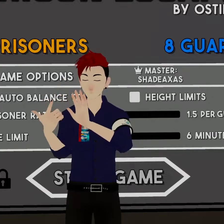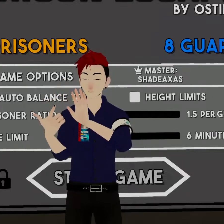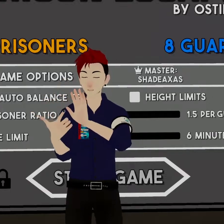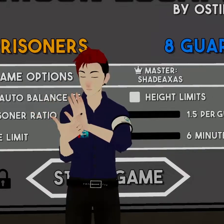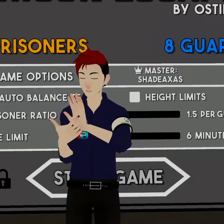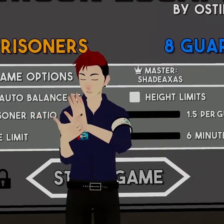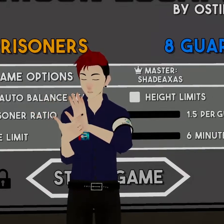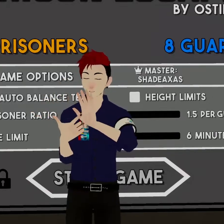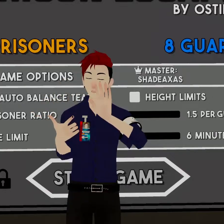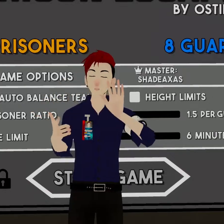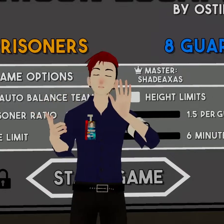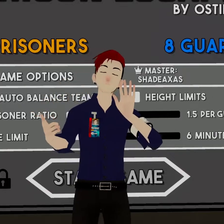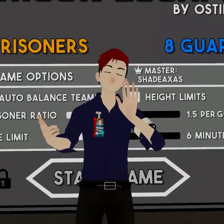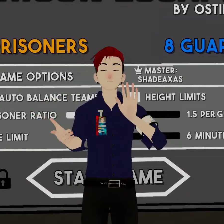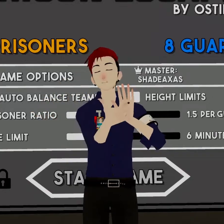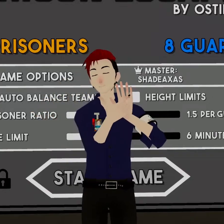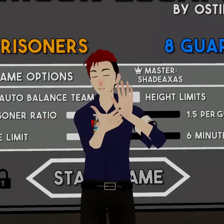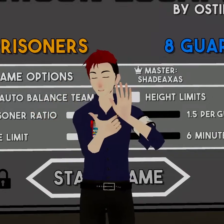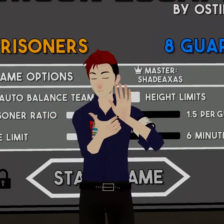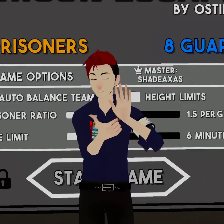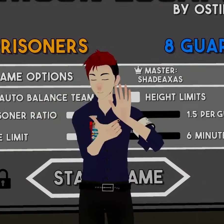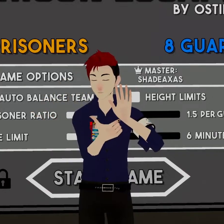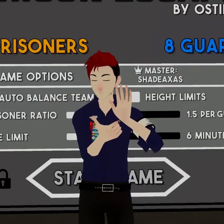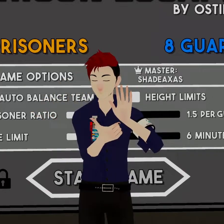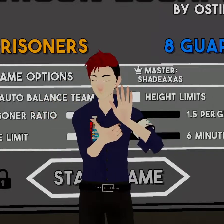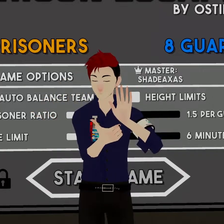you can think this is the law, this is against the law.